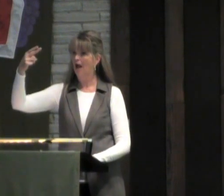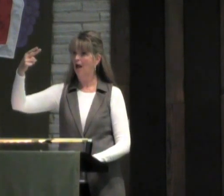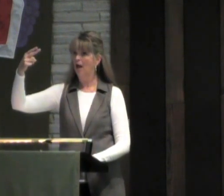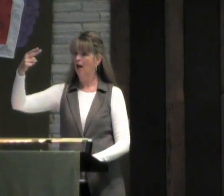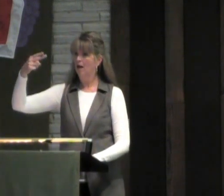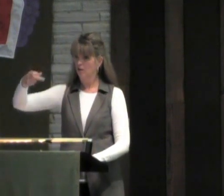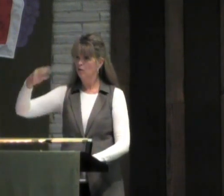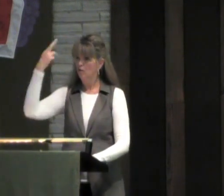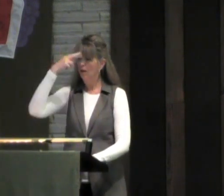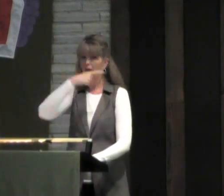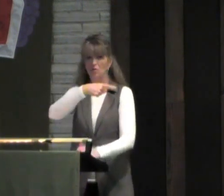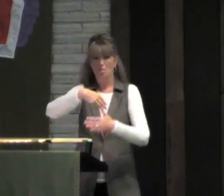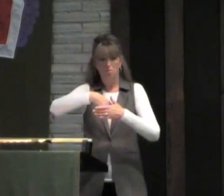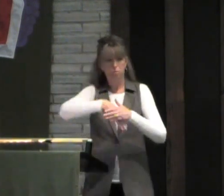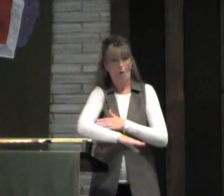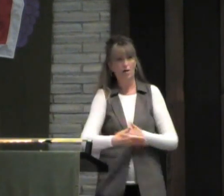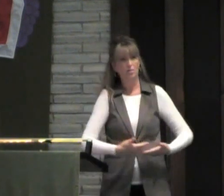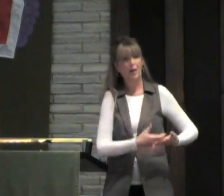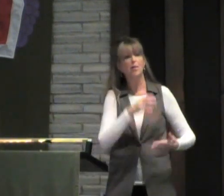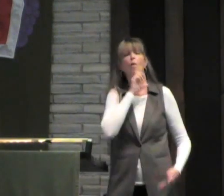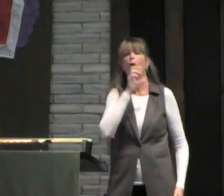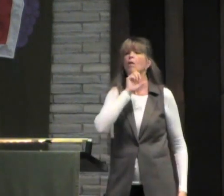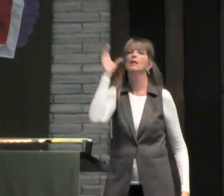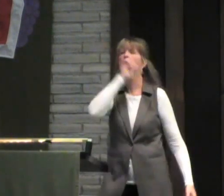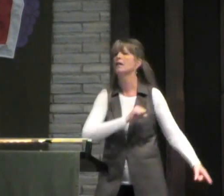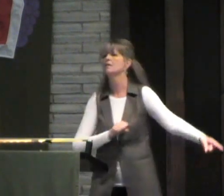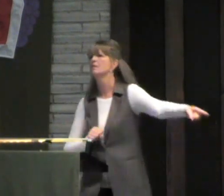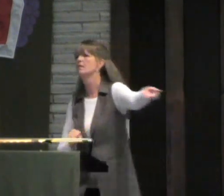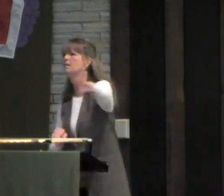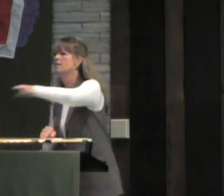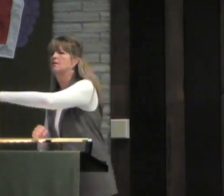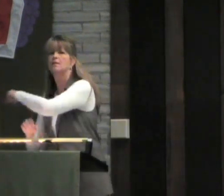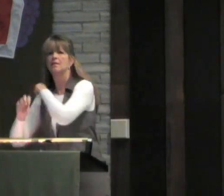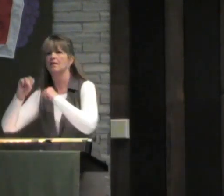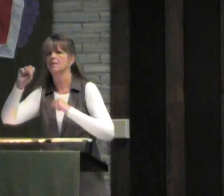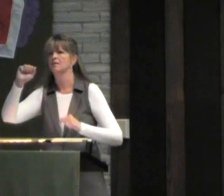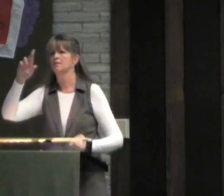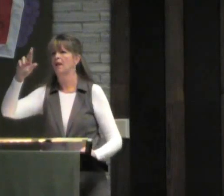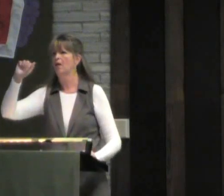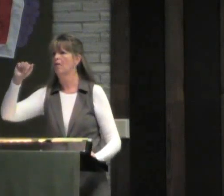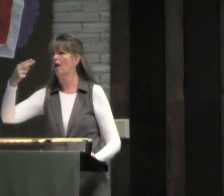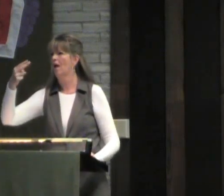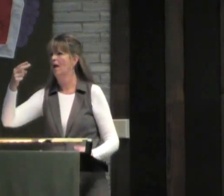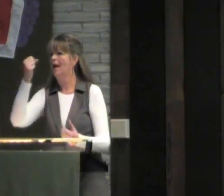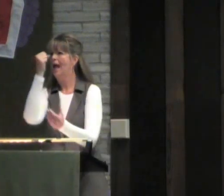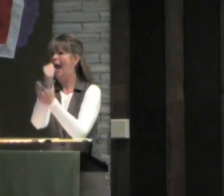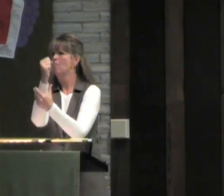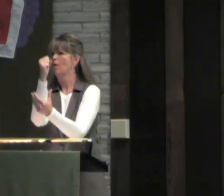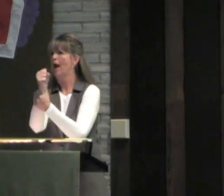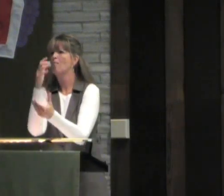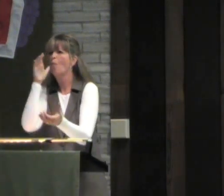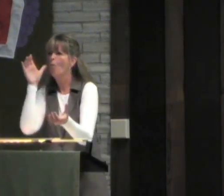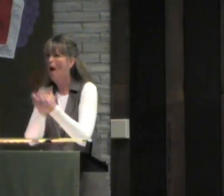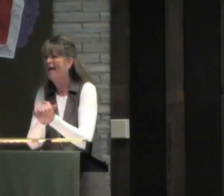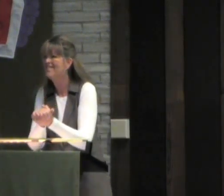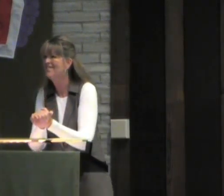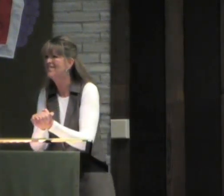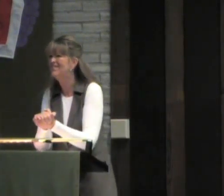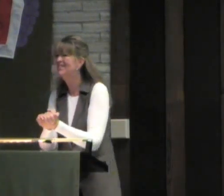Even Sarah, you realize, how old was she when her baby was born? Do you remember? How old? Abraham's